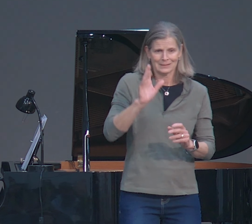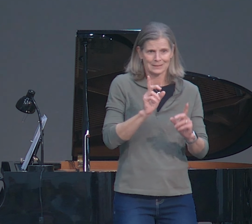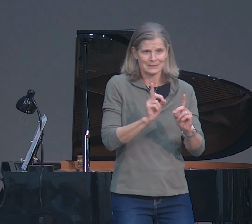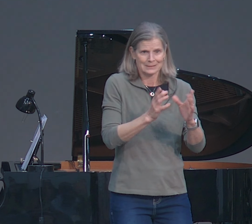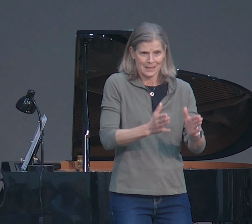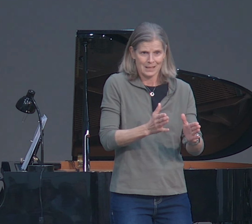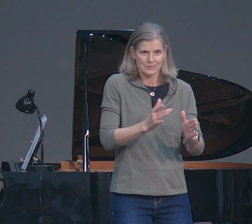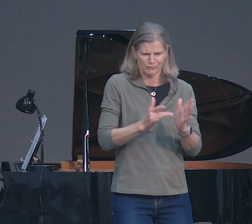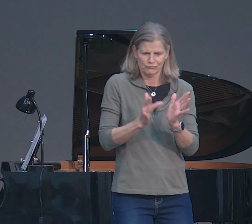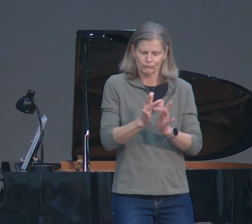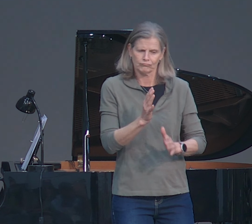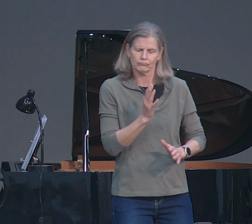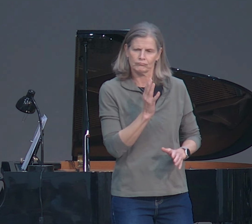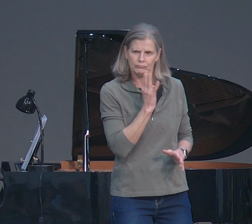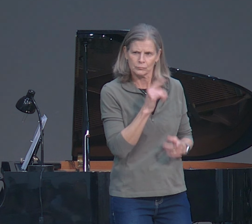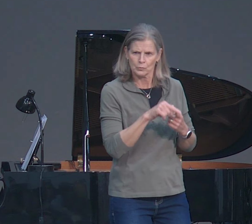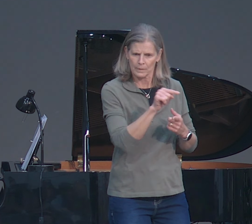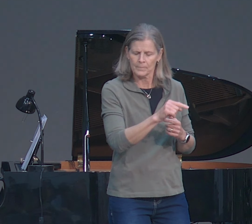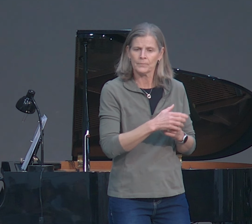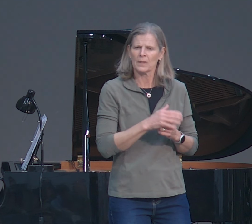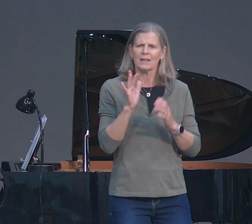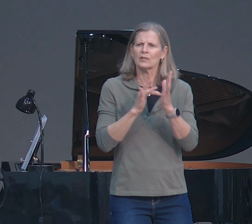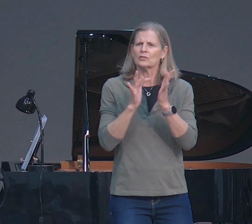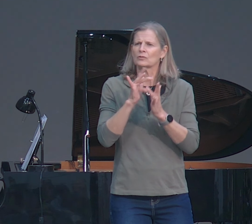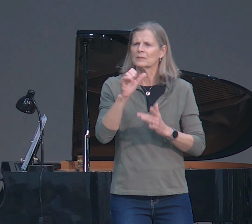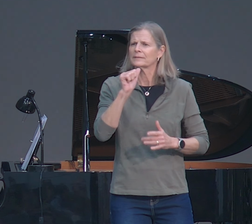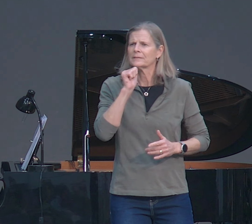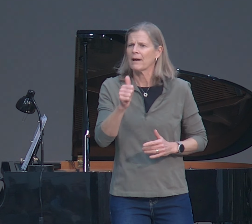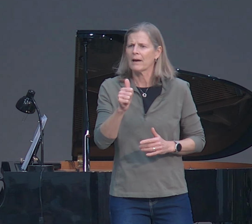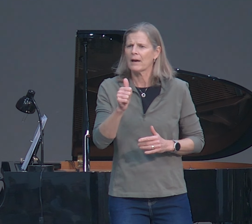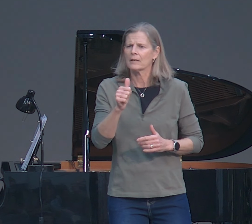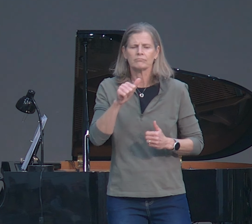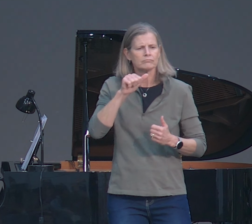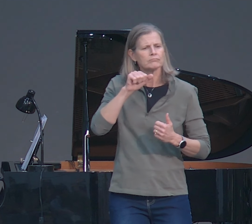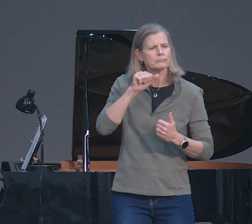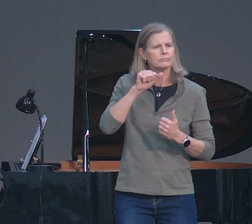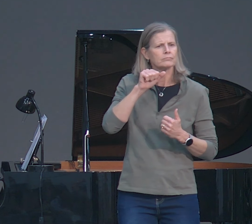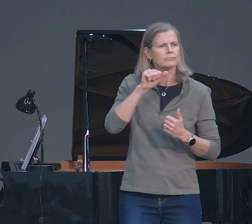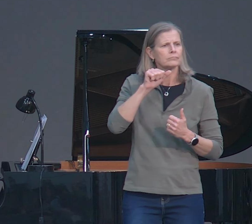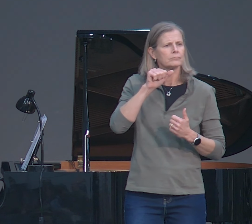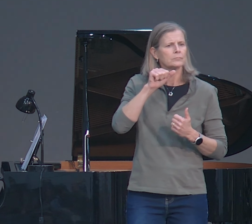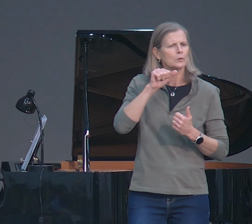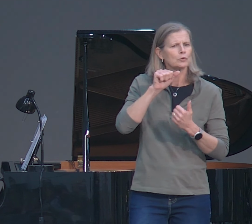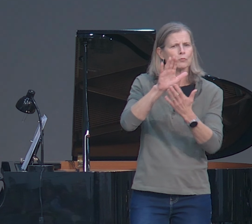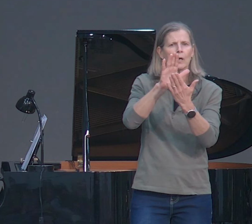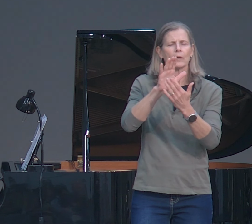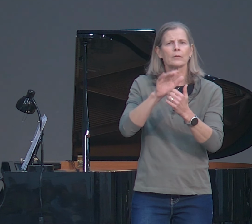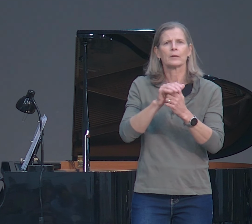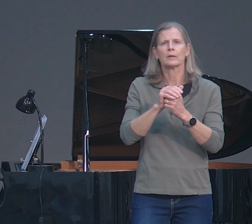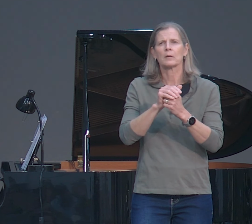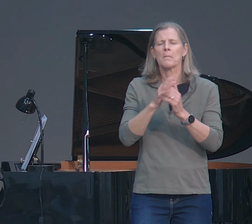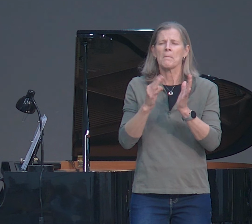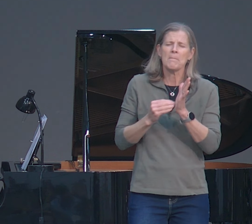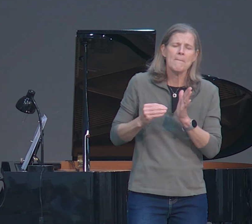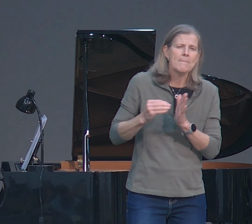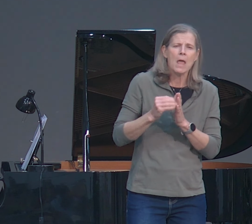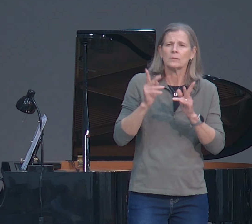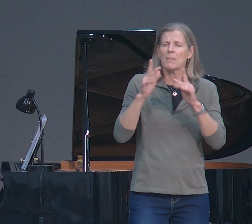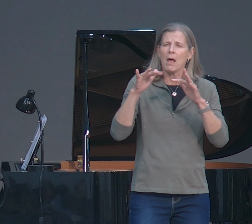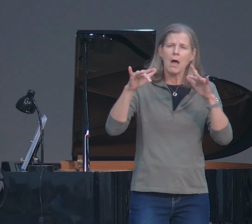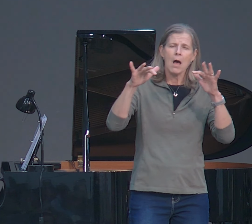disciples. So Jesus is not addressing directly here millions of people